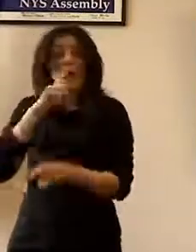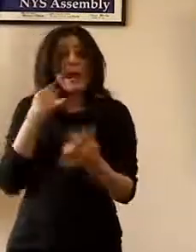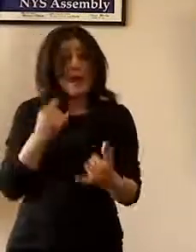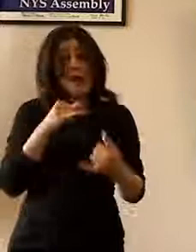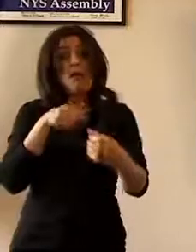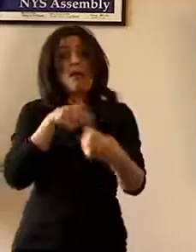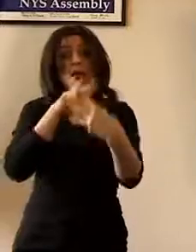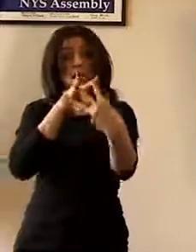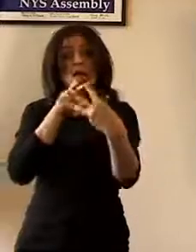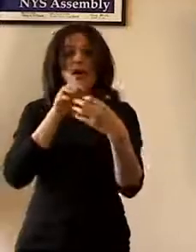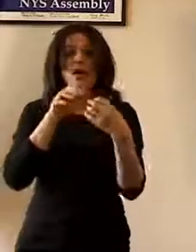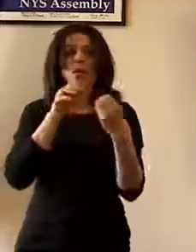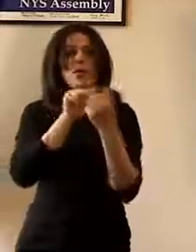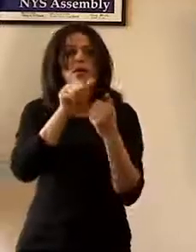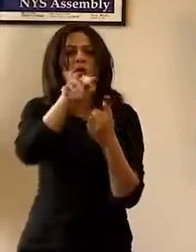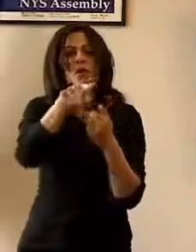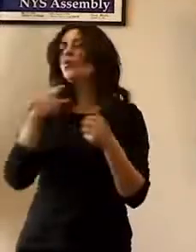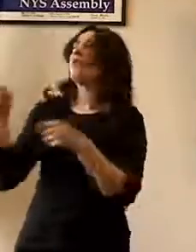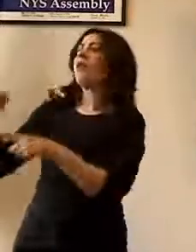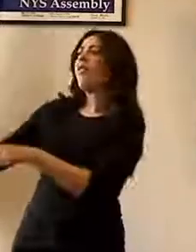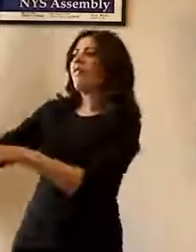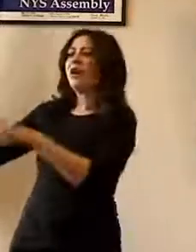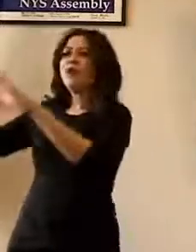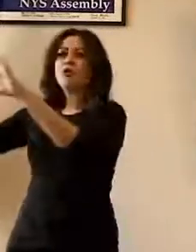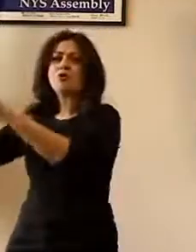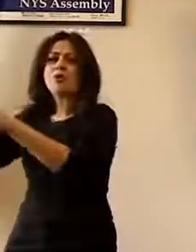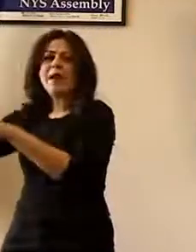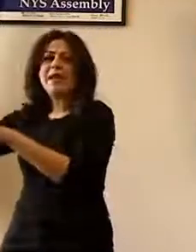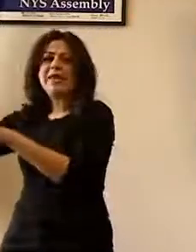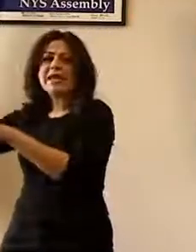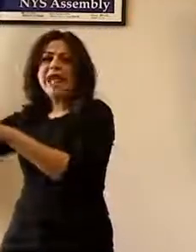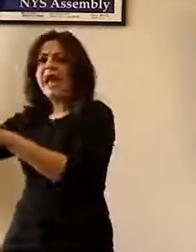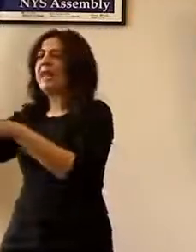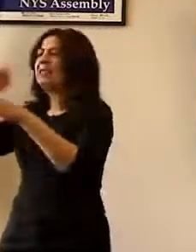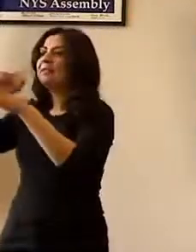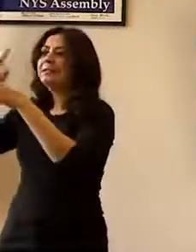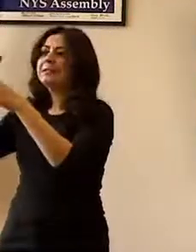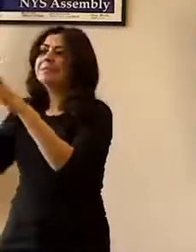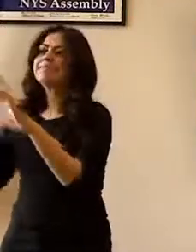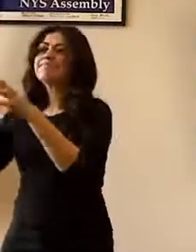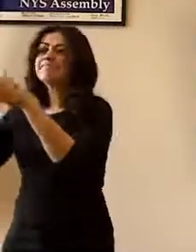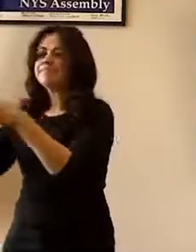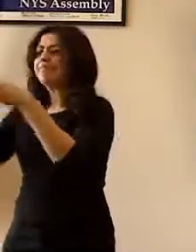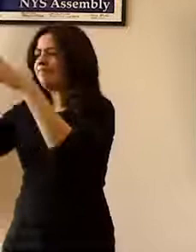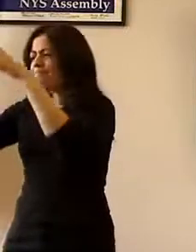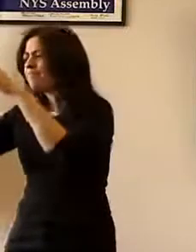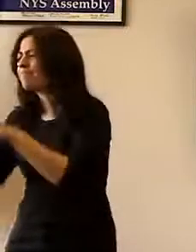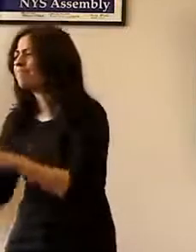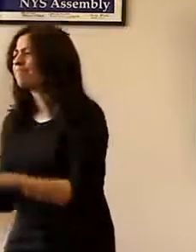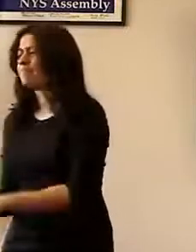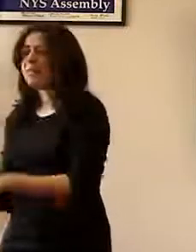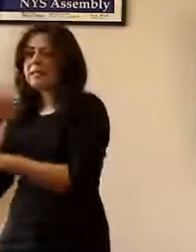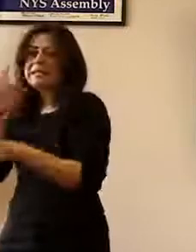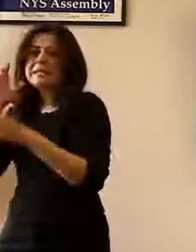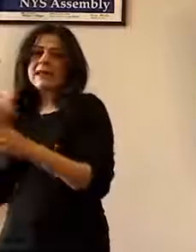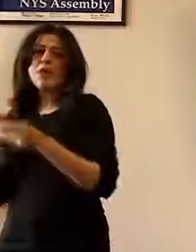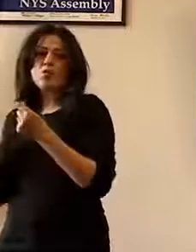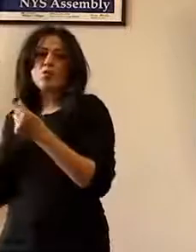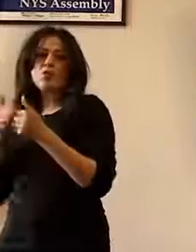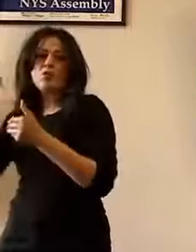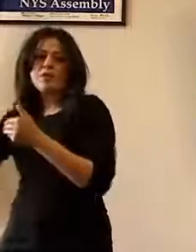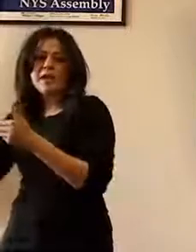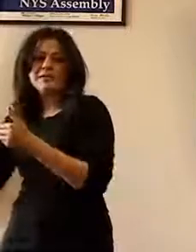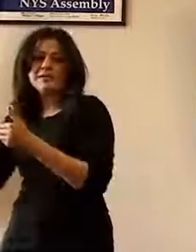ACIP is meeting as we speak to review the data and discuss further recommendations. So some of the